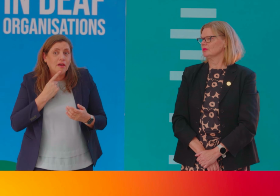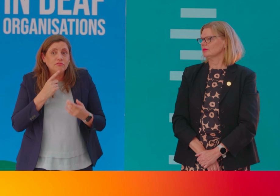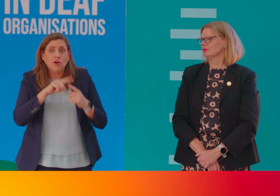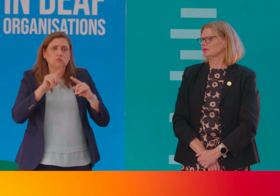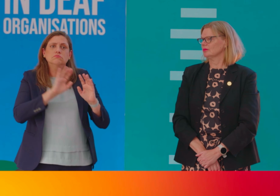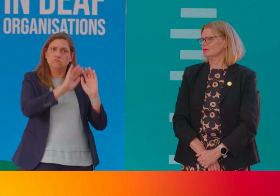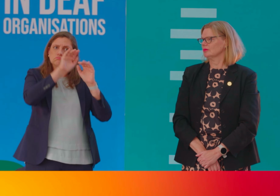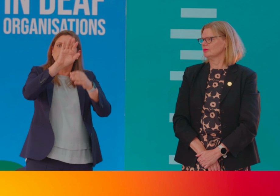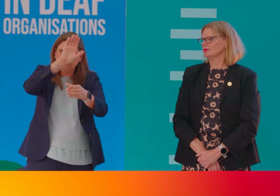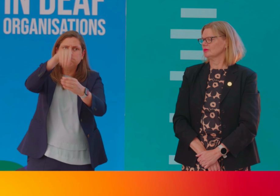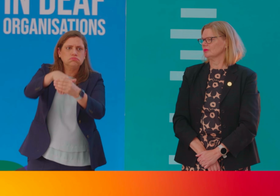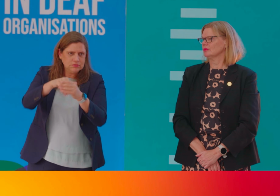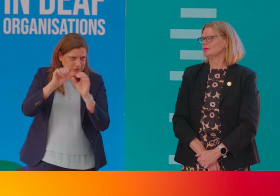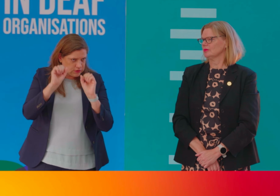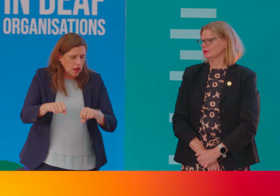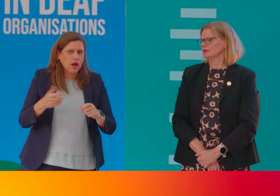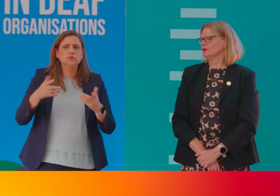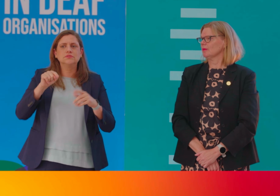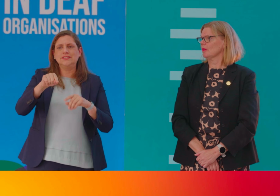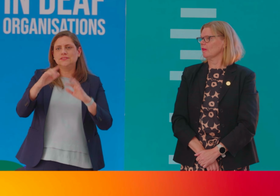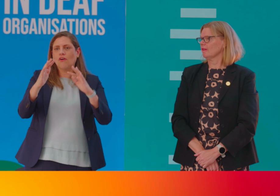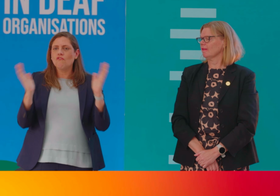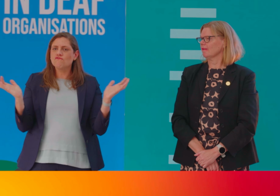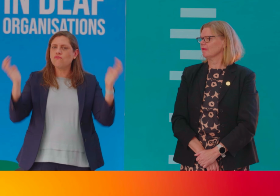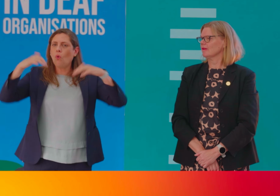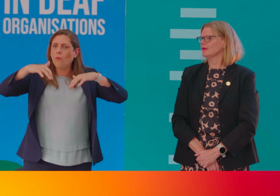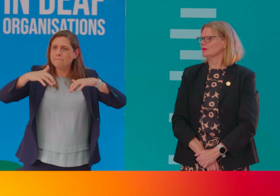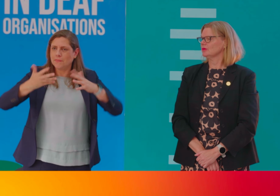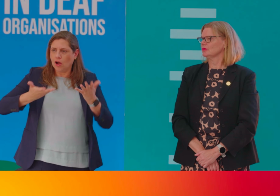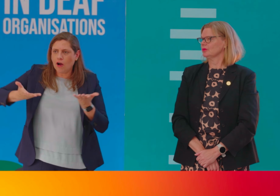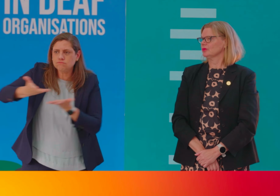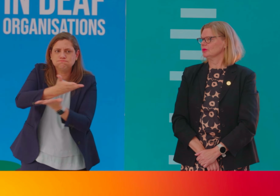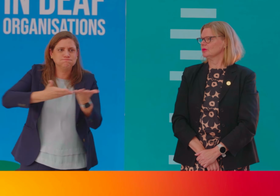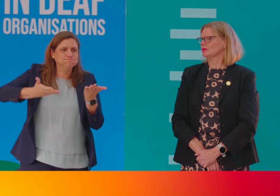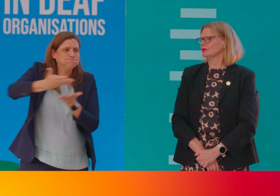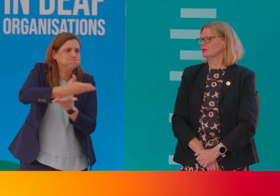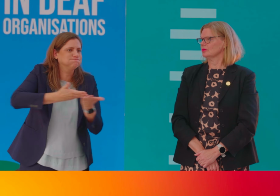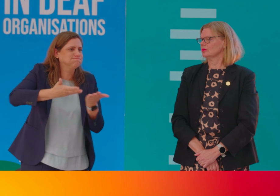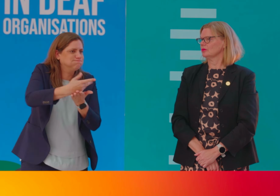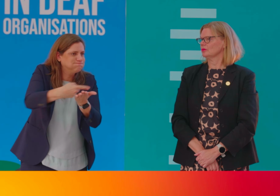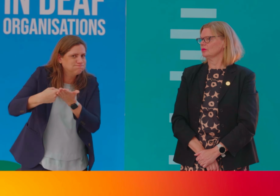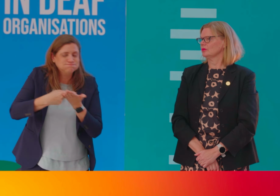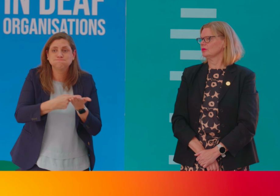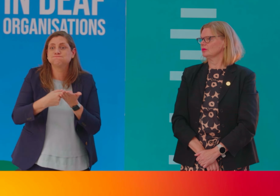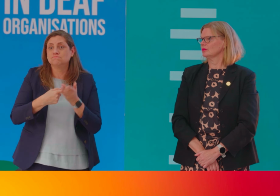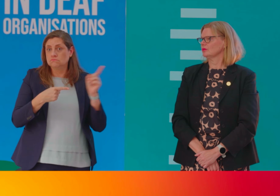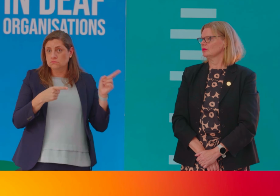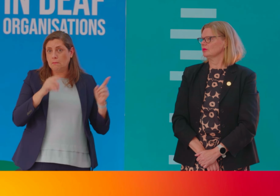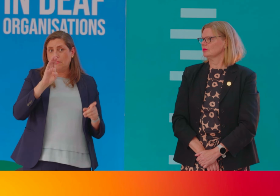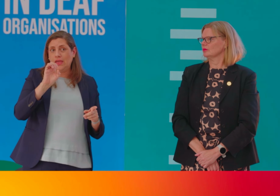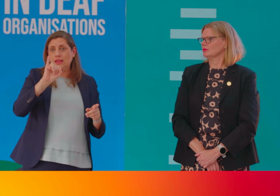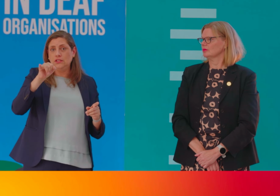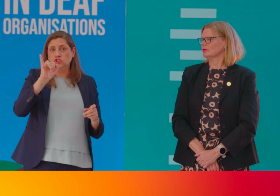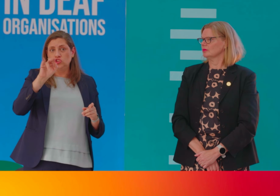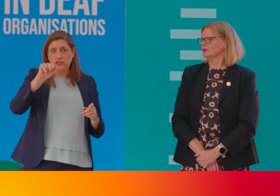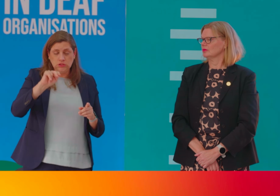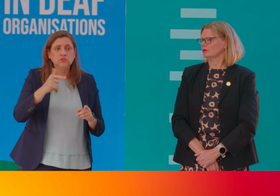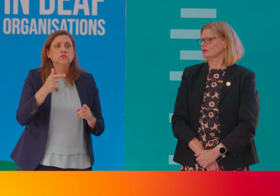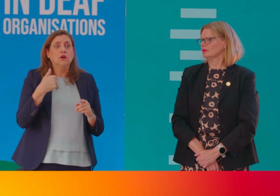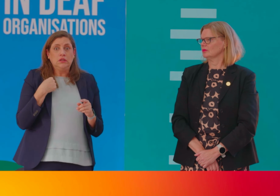related to women, including women with disability in different regions.